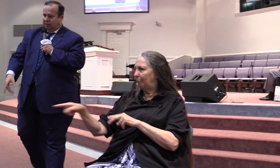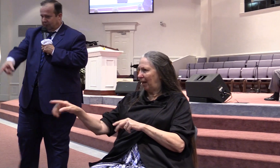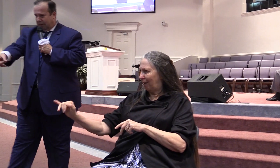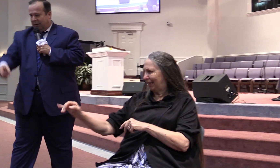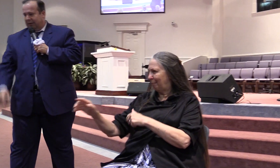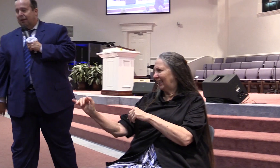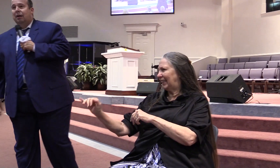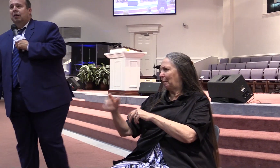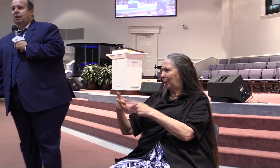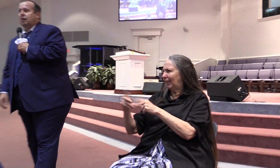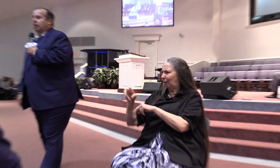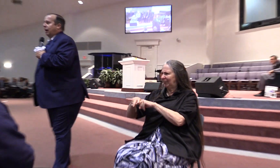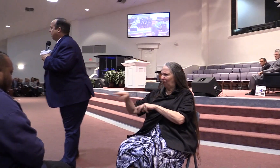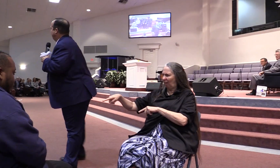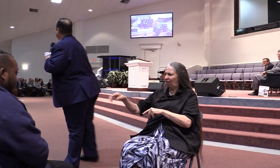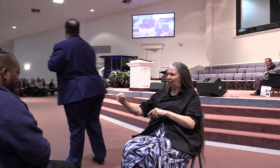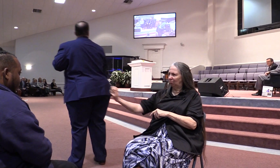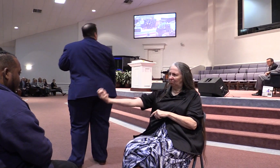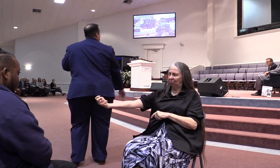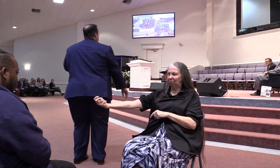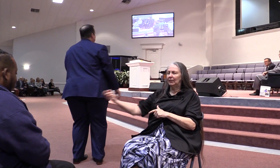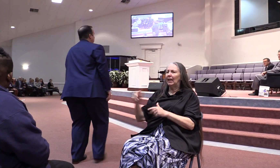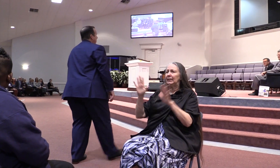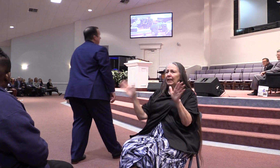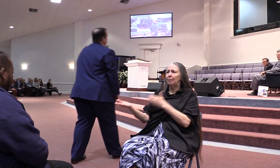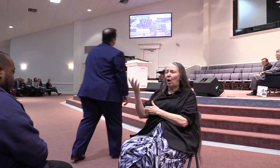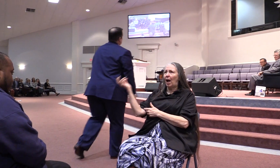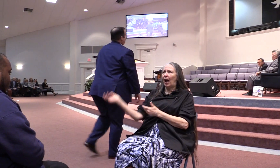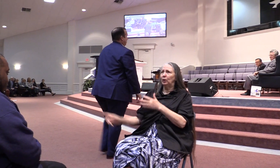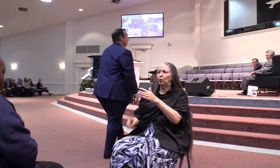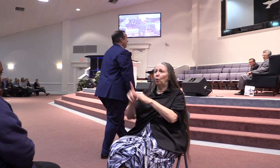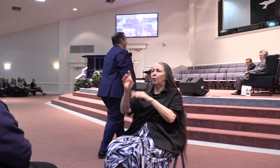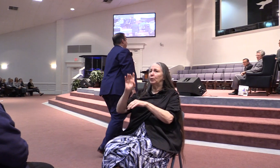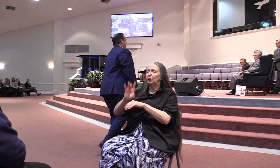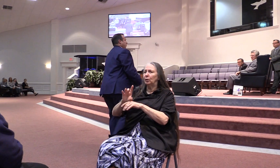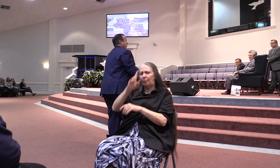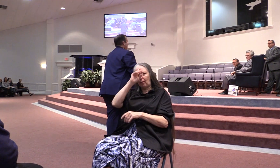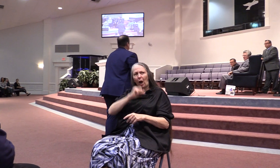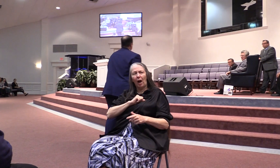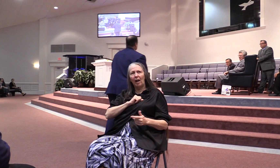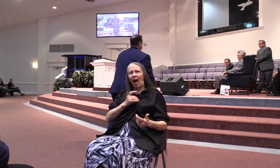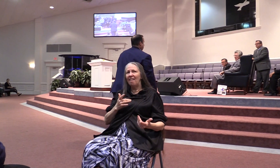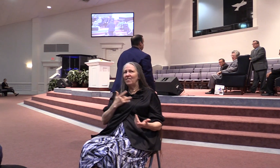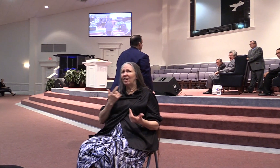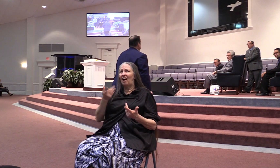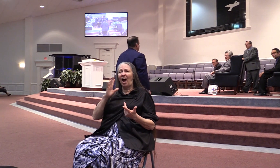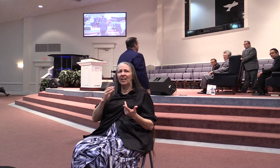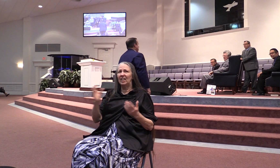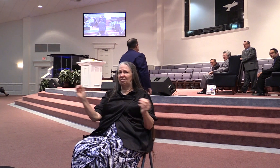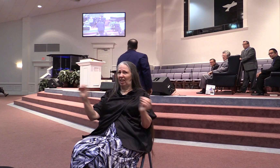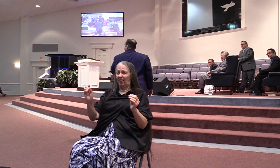sister sits. I sat about right there. And I came in on that Sunday morning, Bishop. I haven't felt God in weeks.